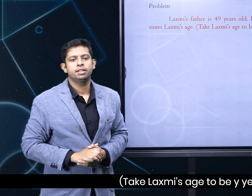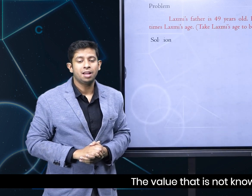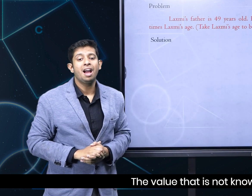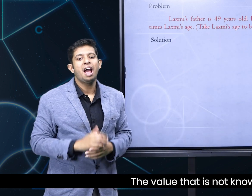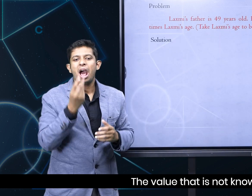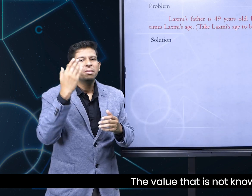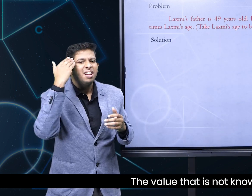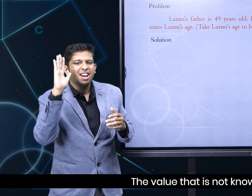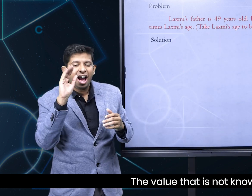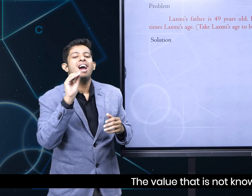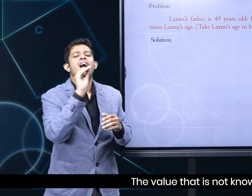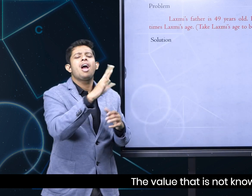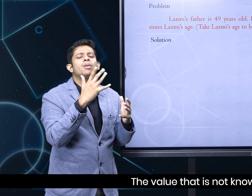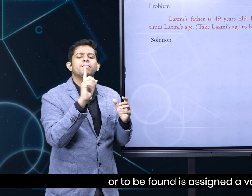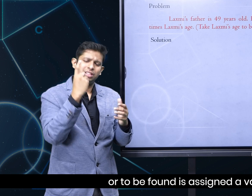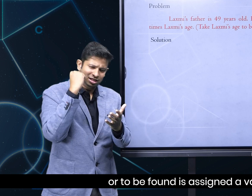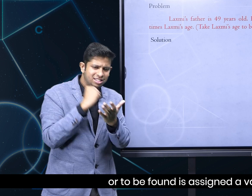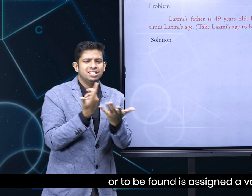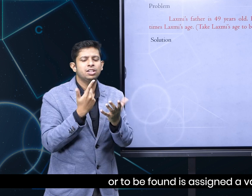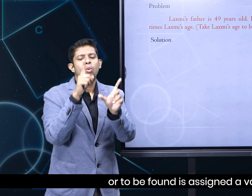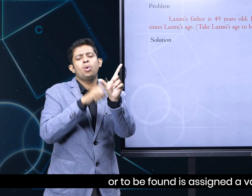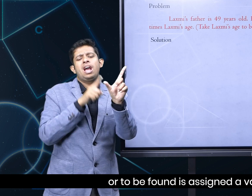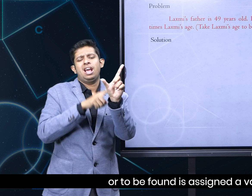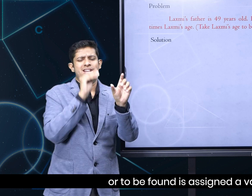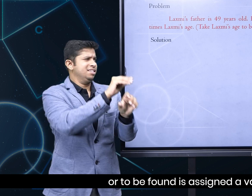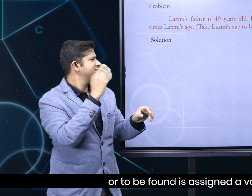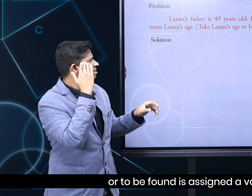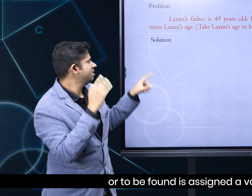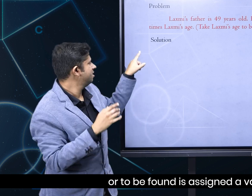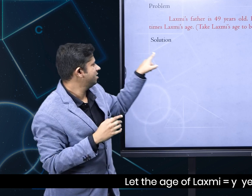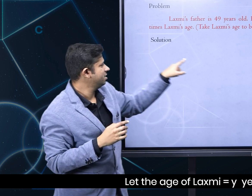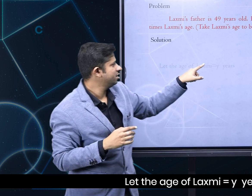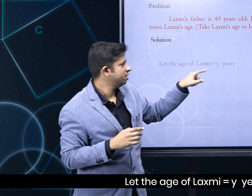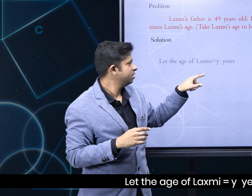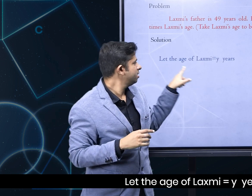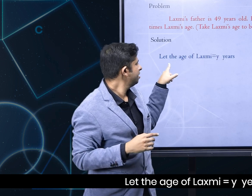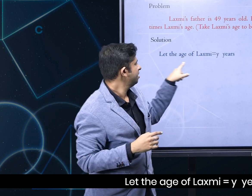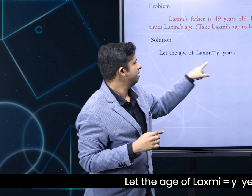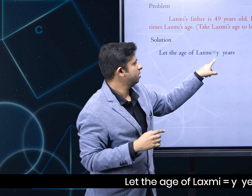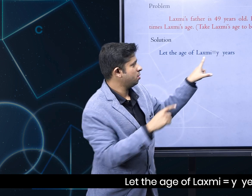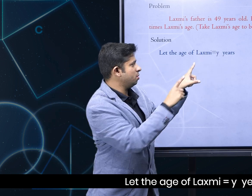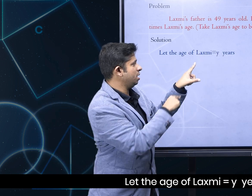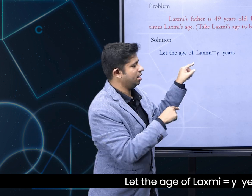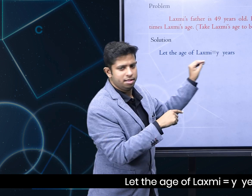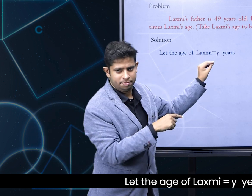The value that is not known or to be found is assigned a variable. Let the age of Lakshmi is equal to y years.